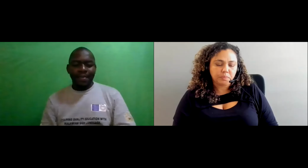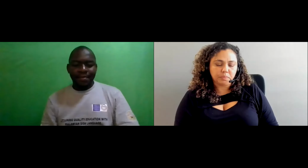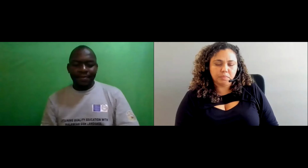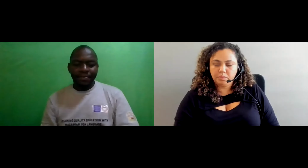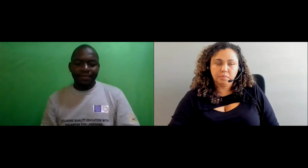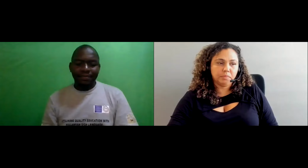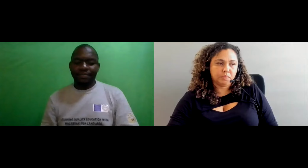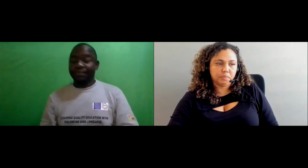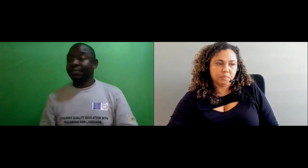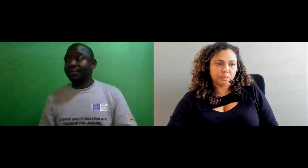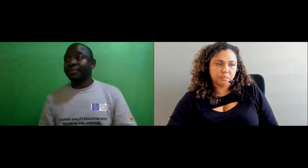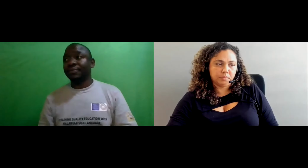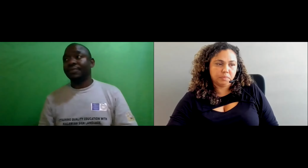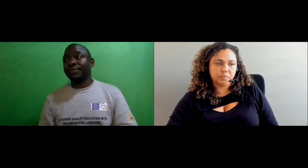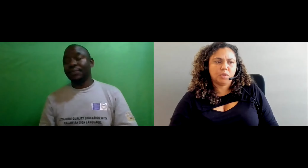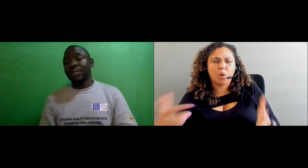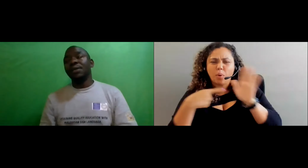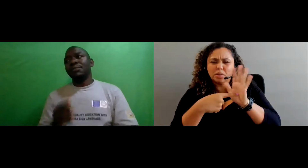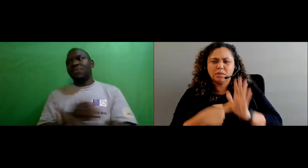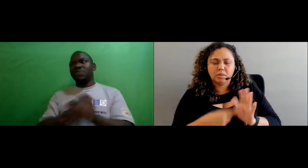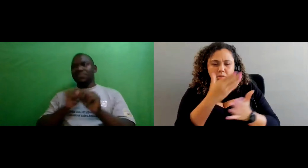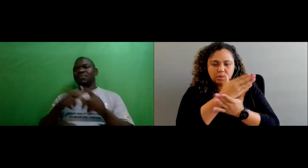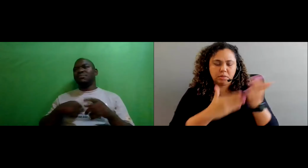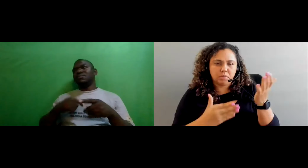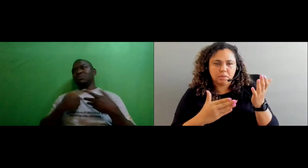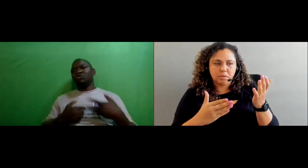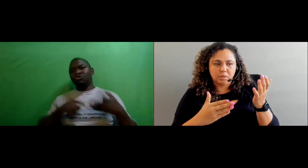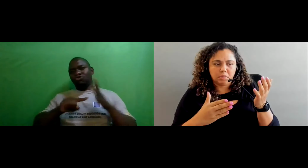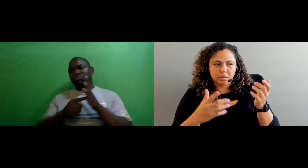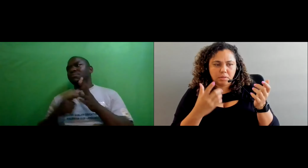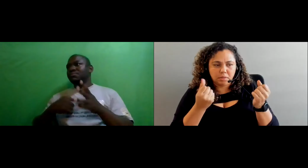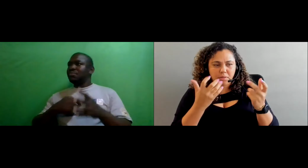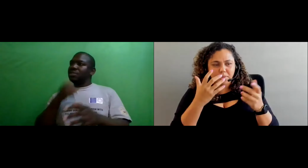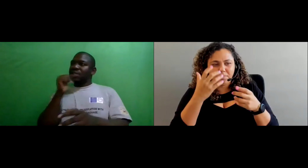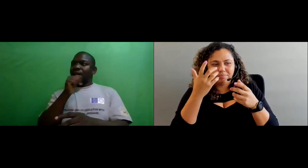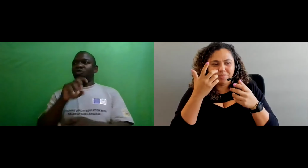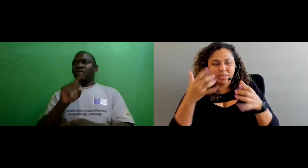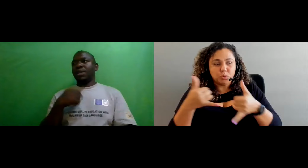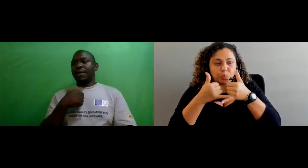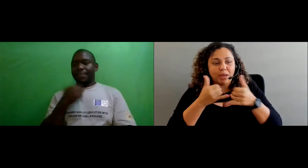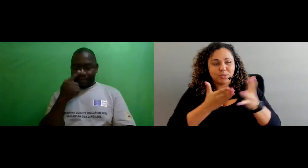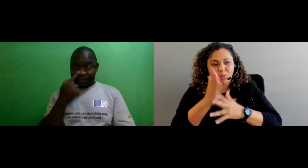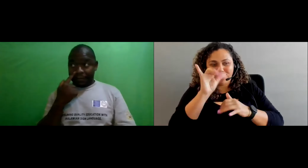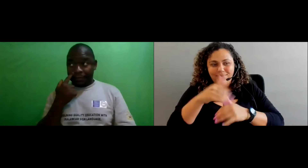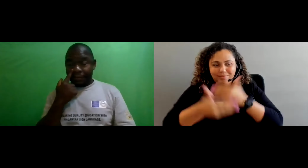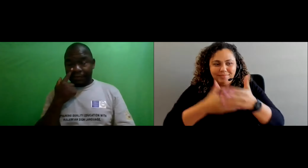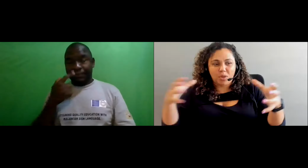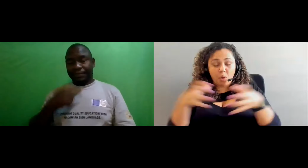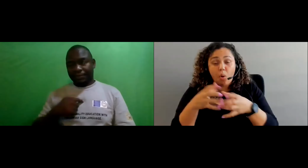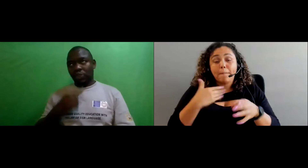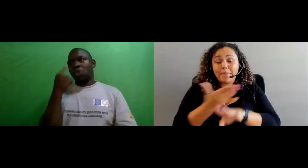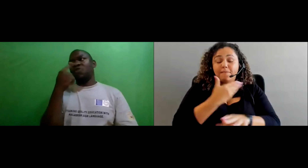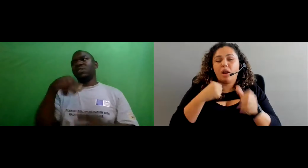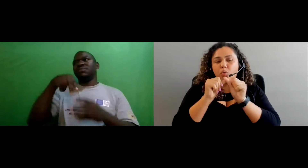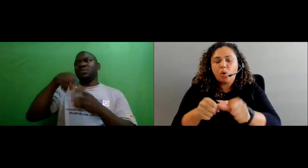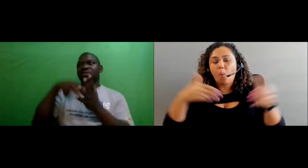I want to share with you some interesting strides that we've made through this support. Before I continue, I